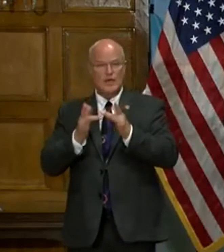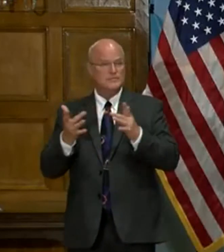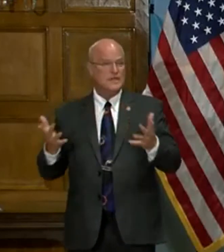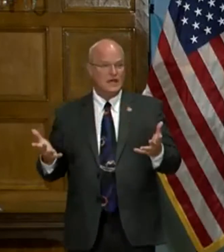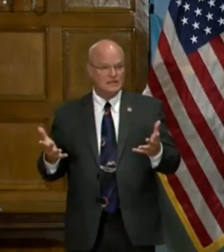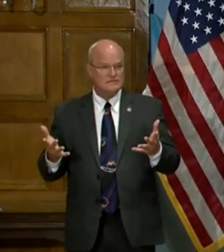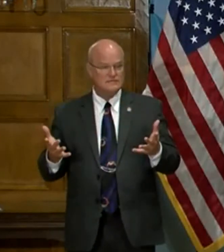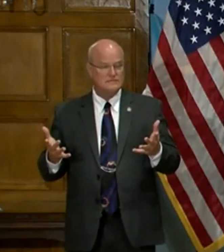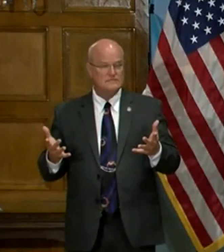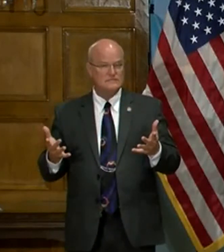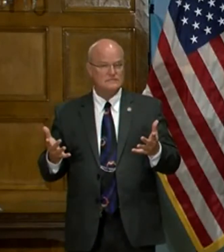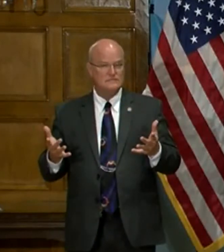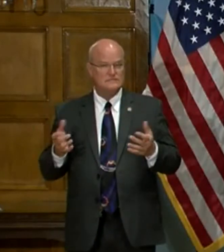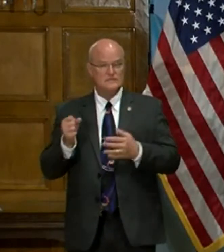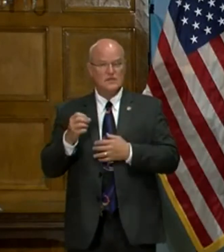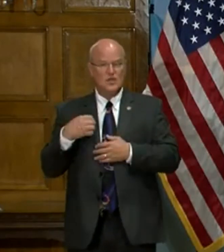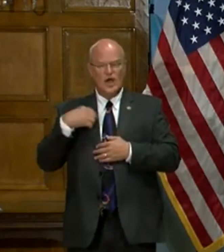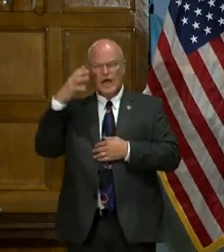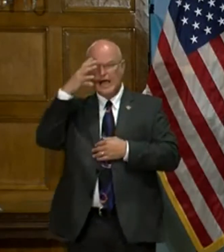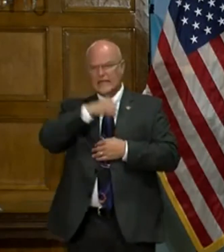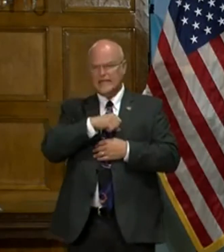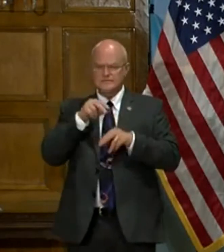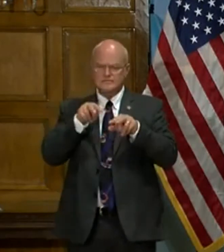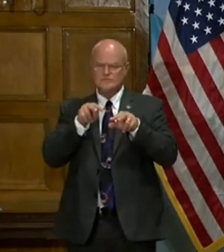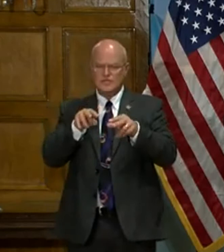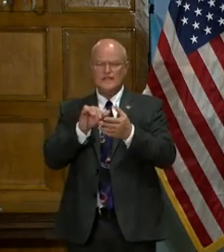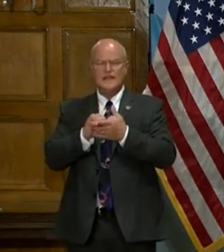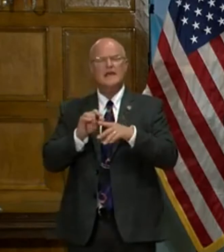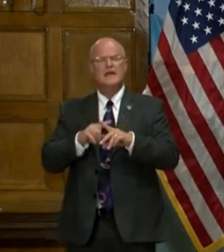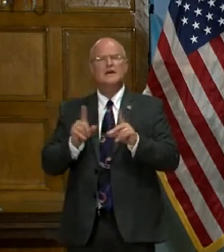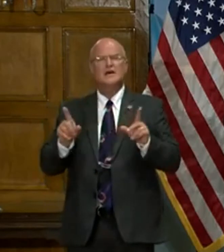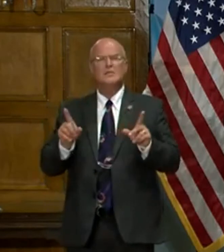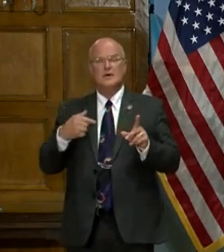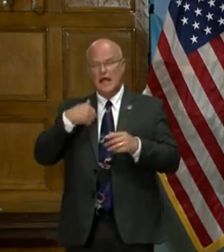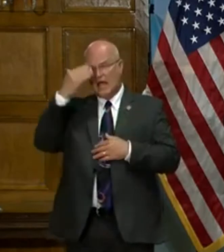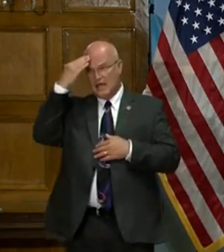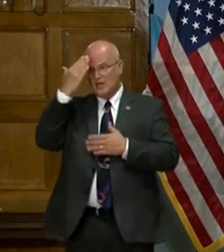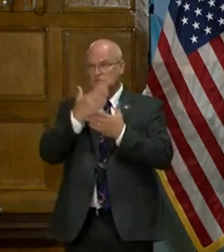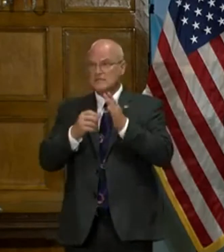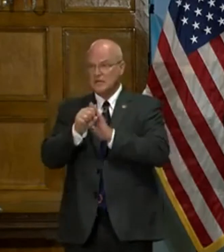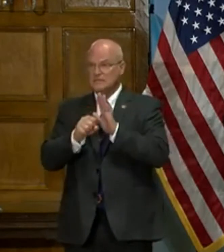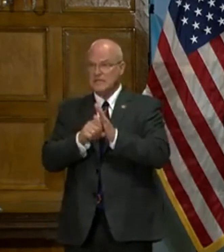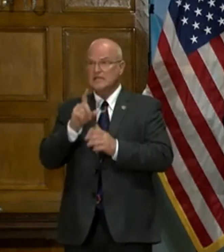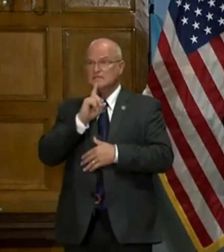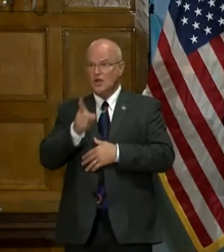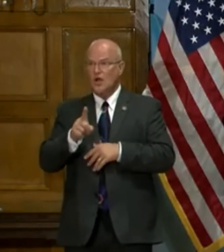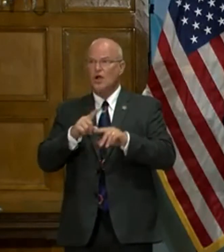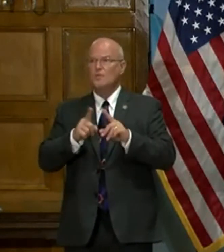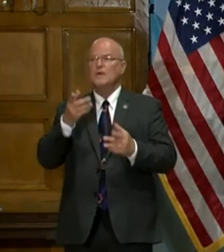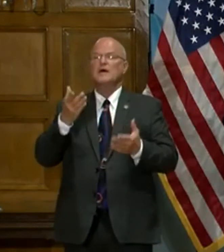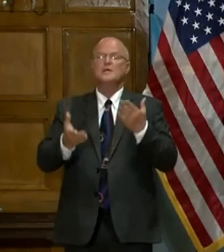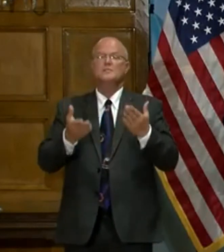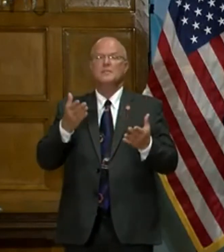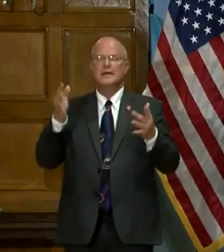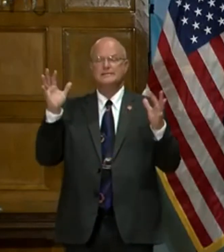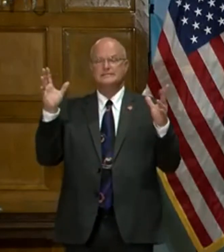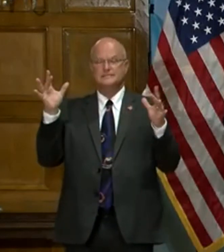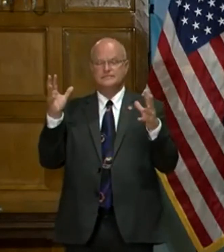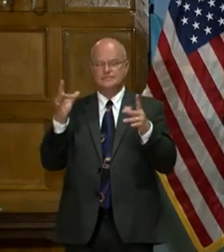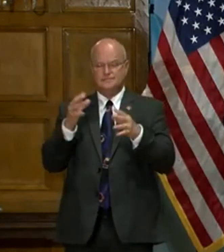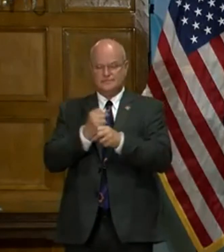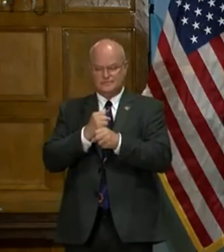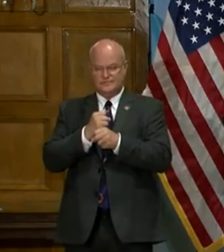website. So I guess we'll have to look at that. But I mean, I know some states are, but it may come down